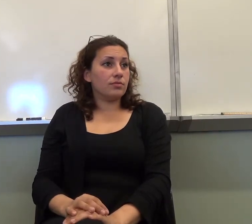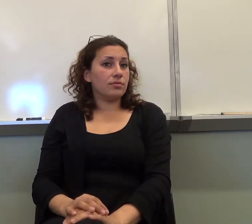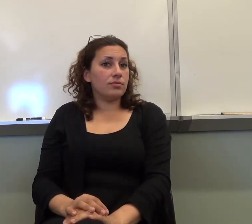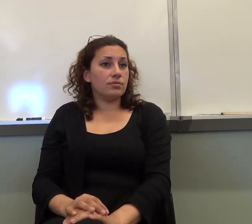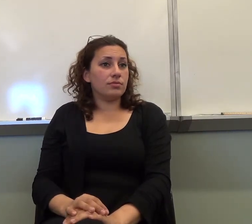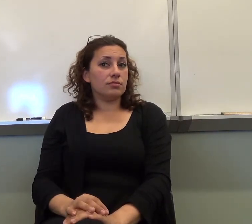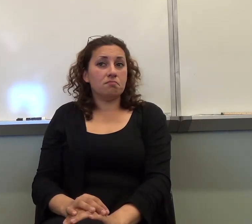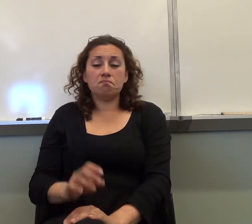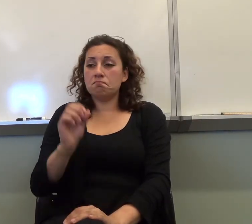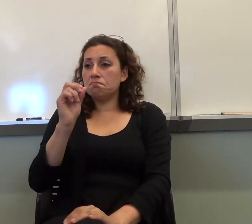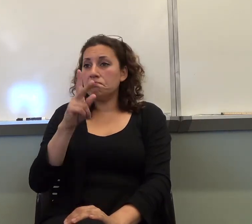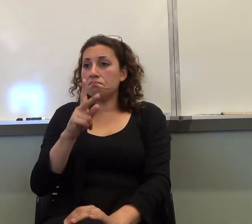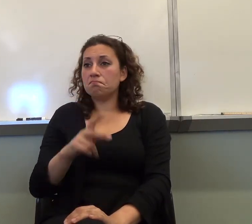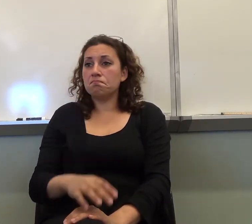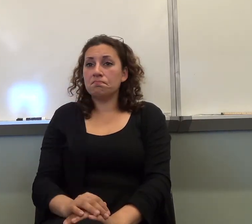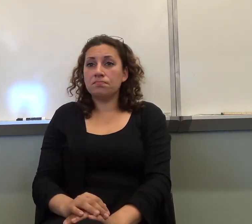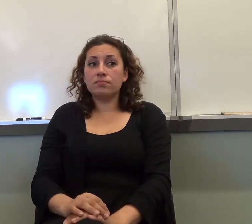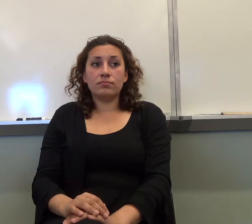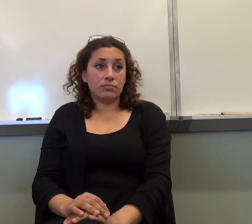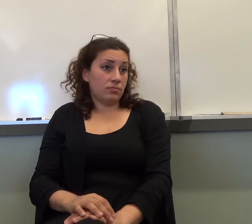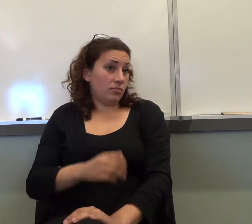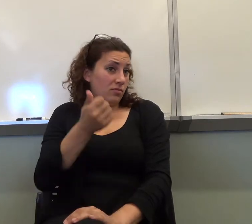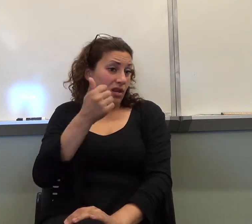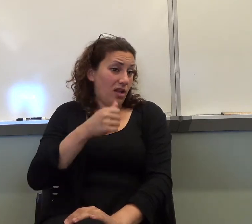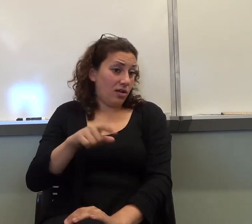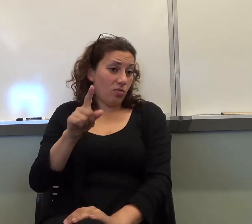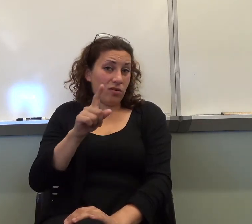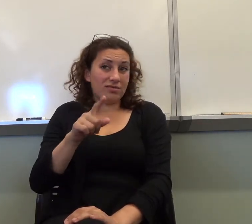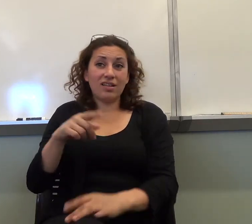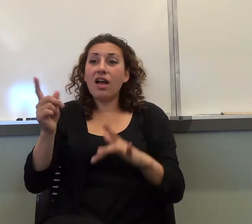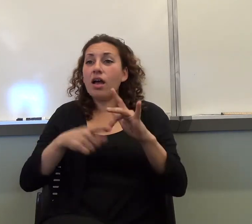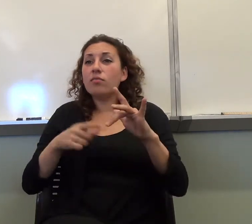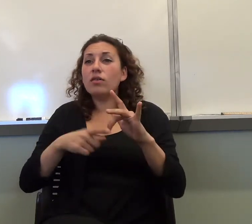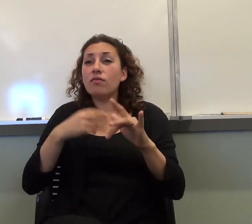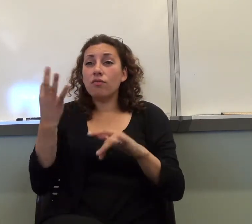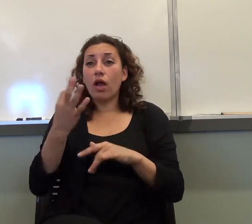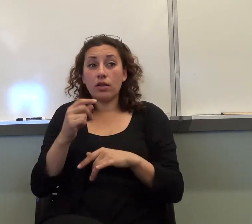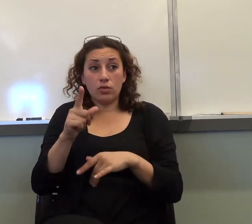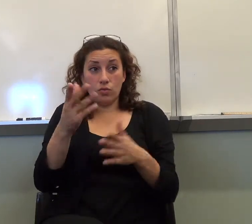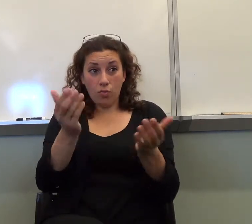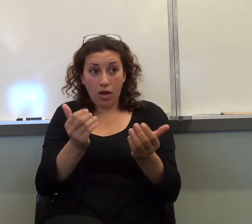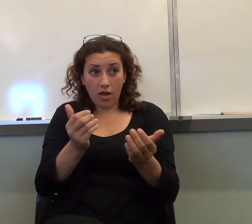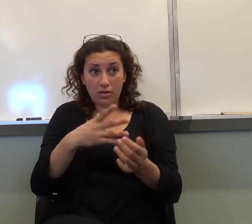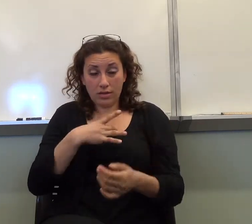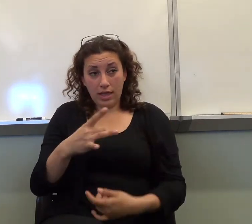All right. Is there anyone who wasn't here on Friday who would like a laugh?